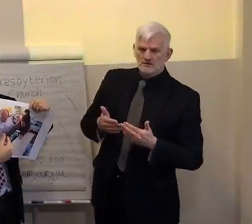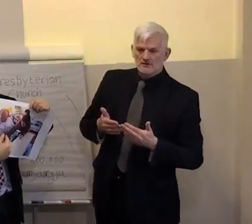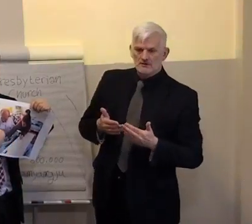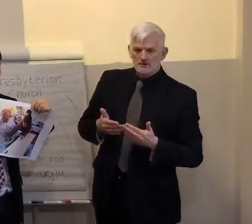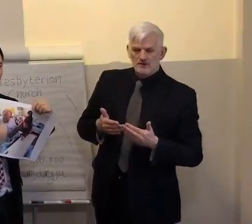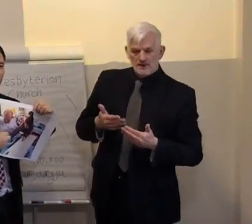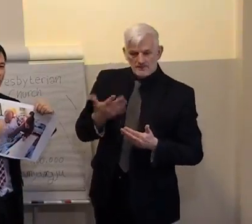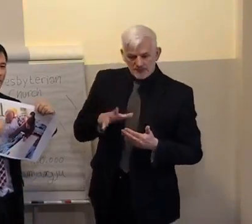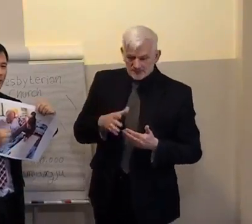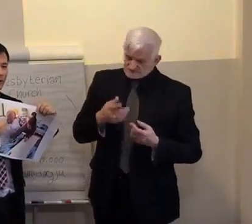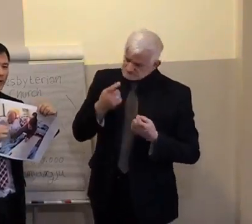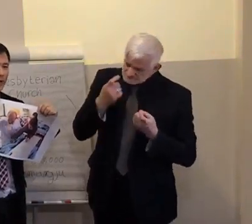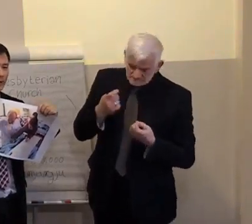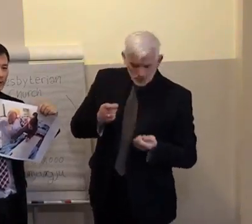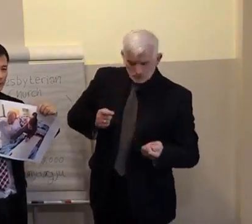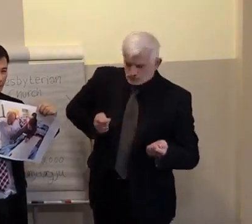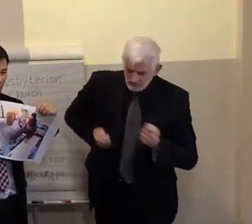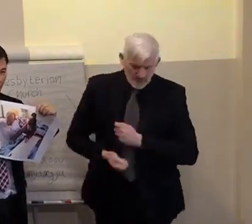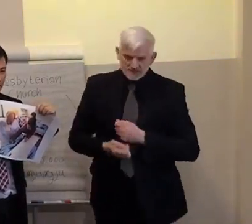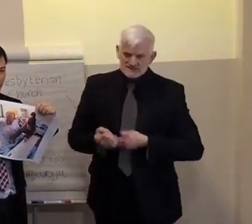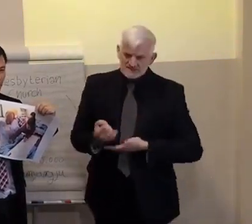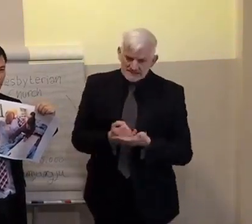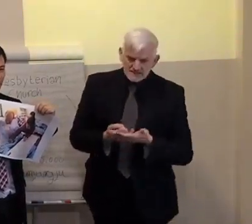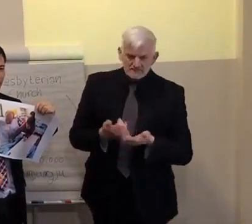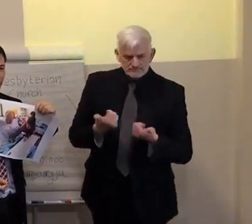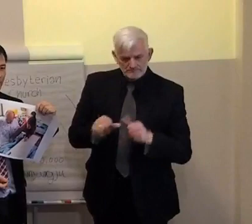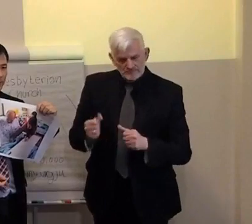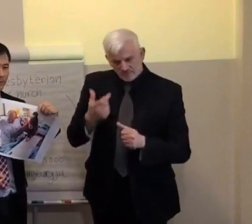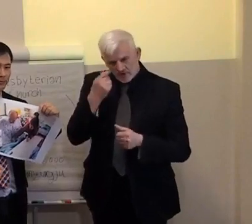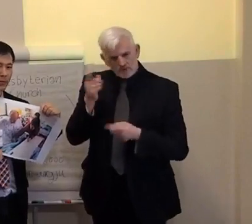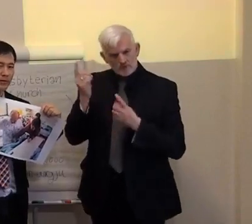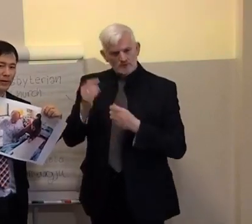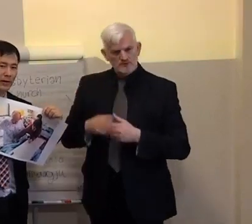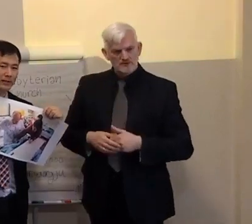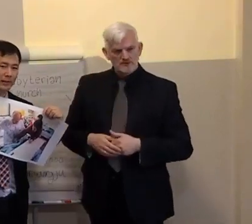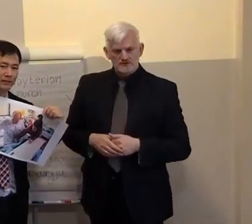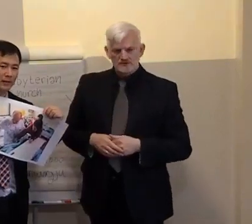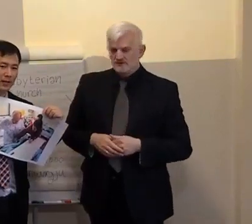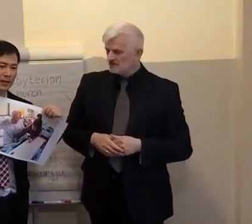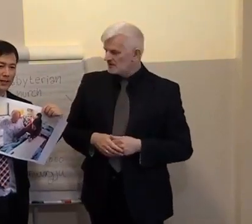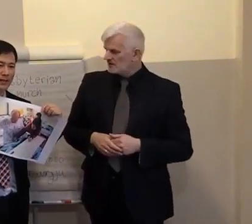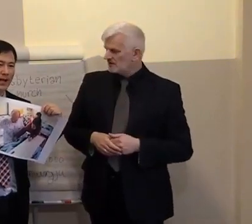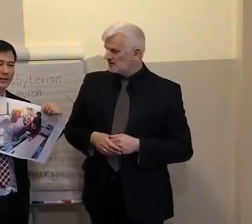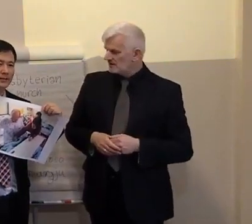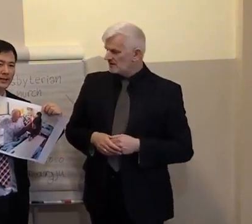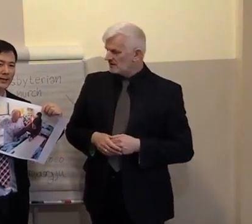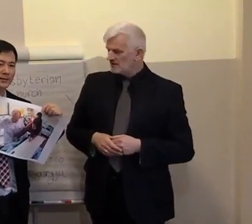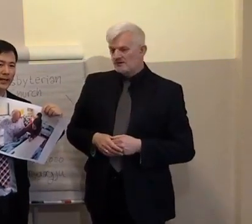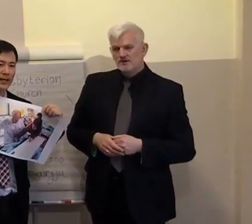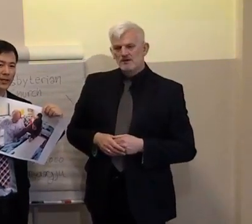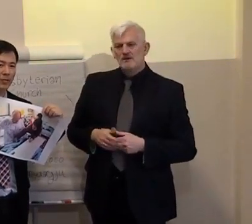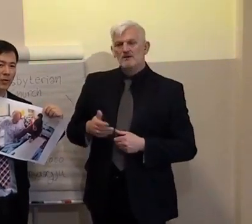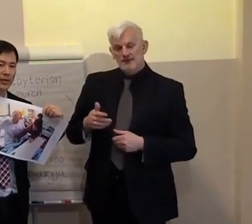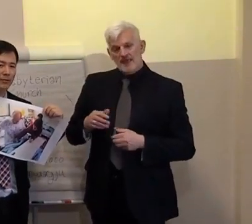So we promised to meet again next Wednesday. But I realized after that he died next day in the morning, 3